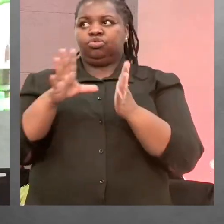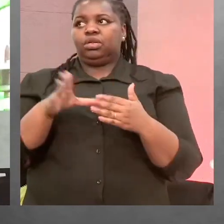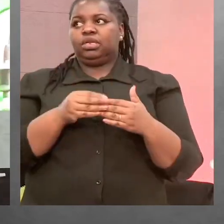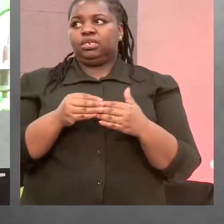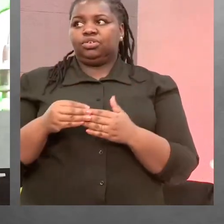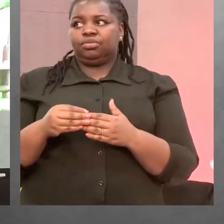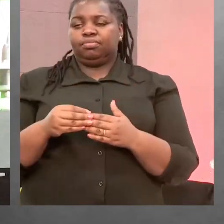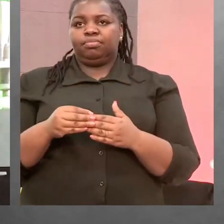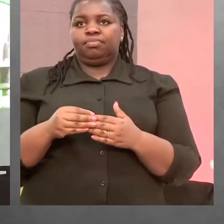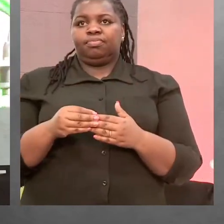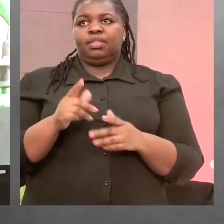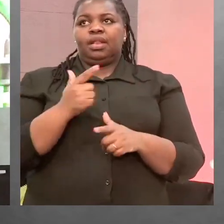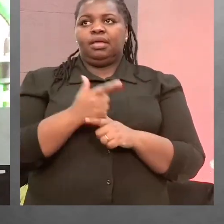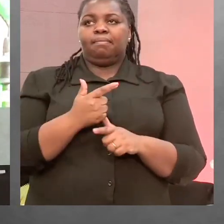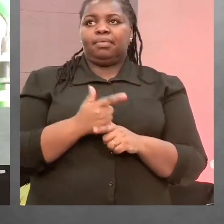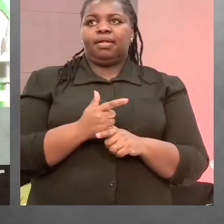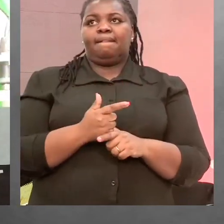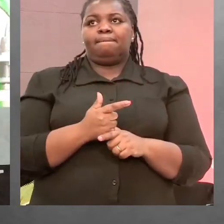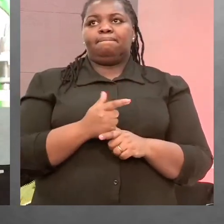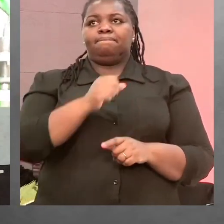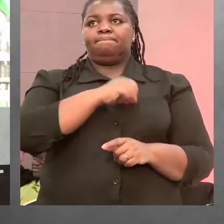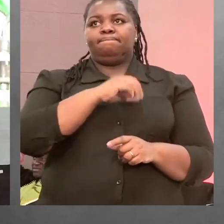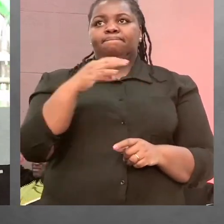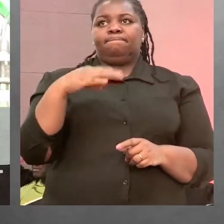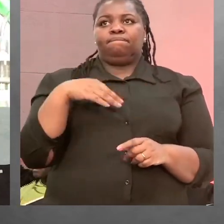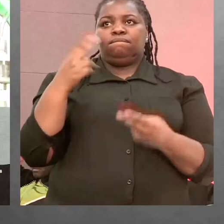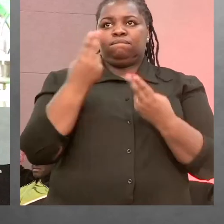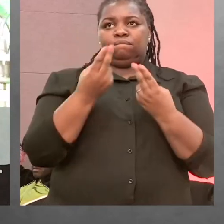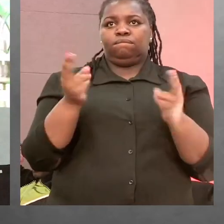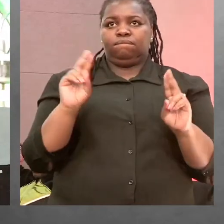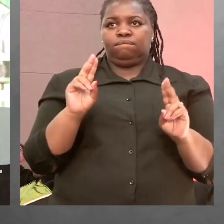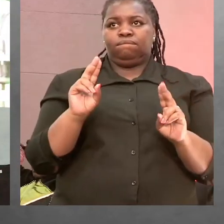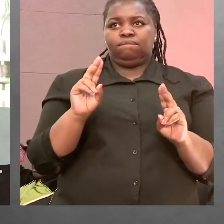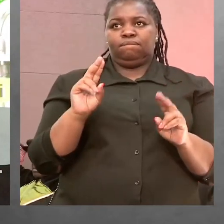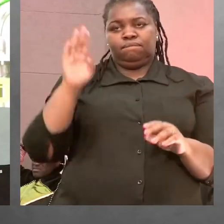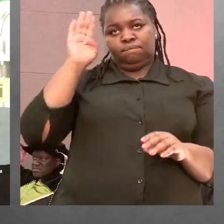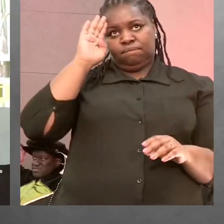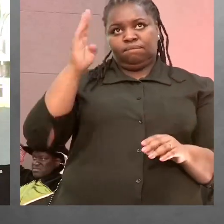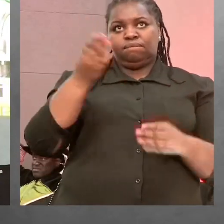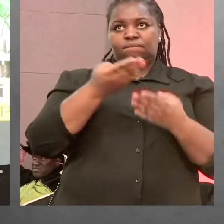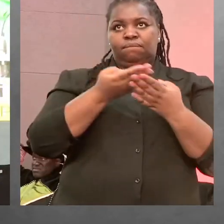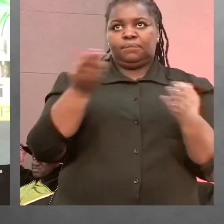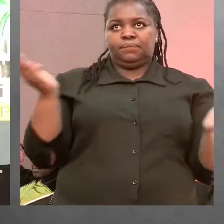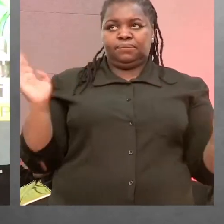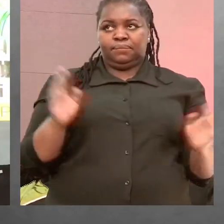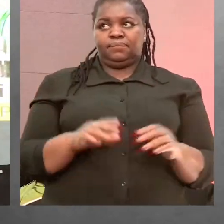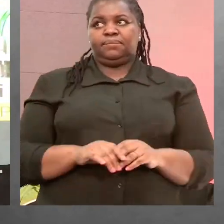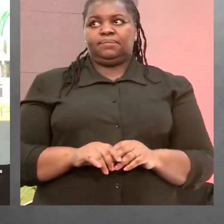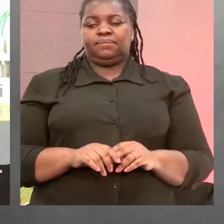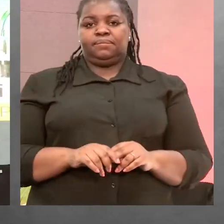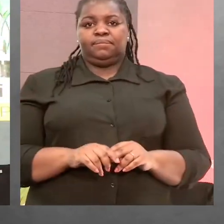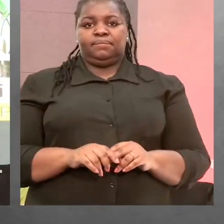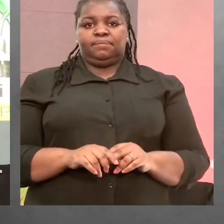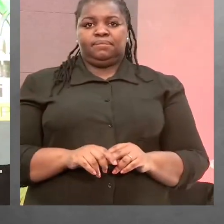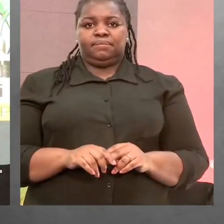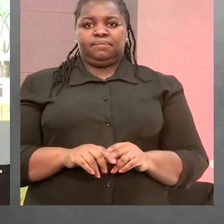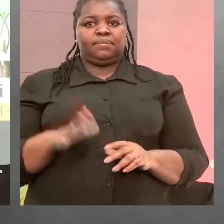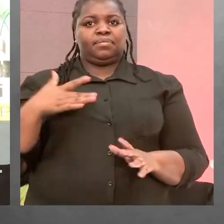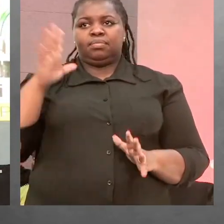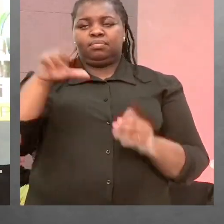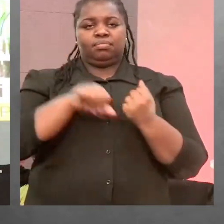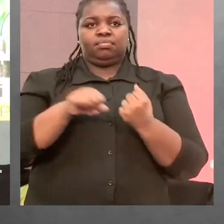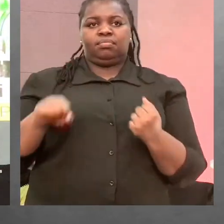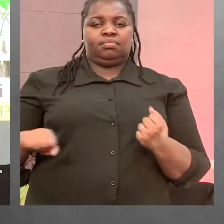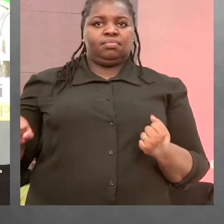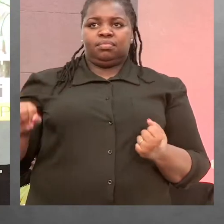leadership, labor, staff of the university, I'd like to greet you all. I won't be long,